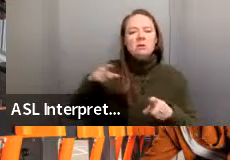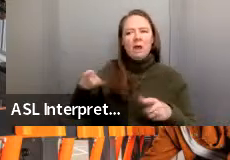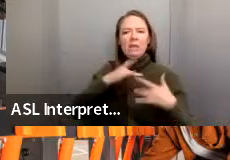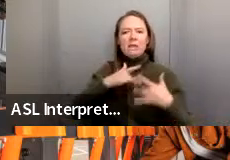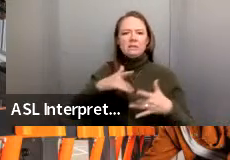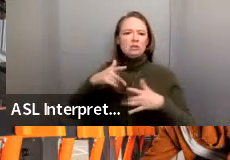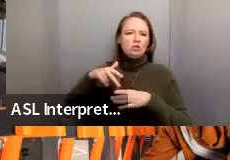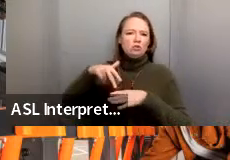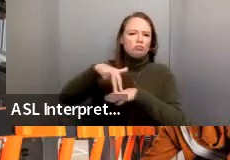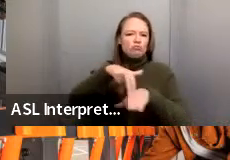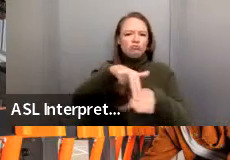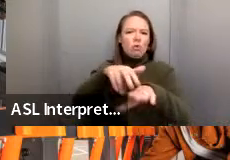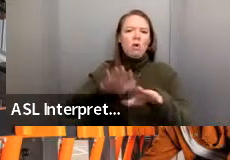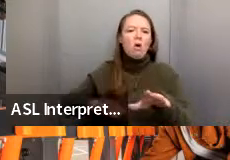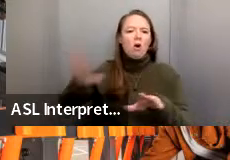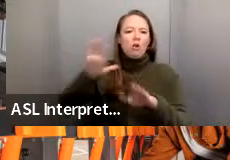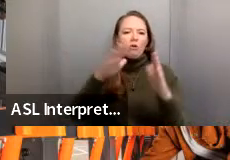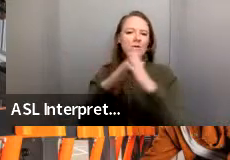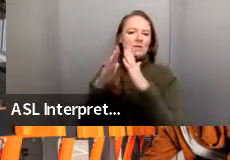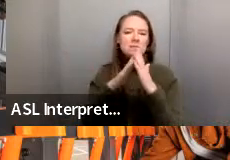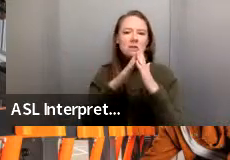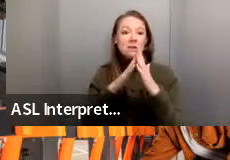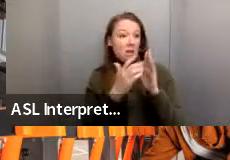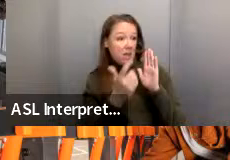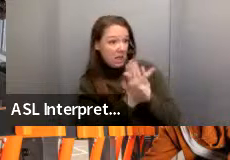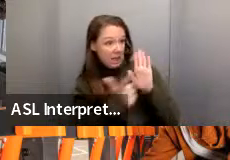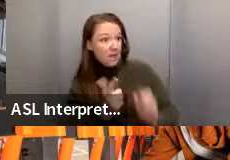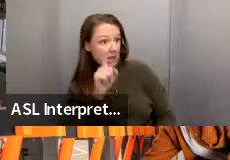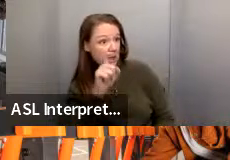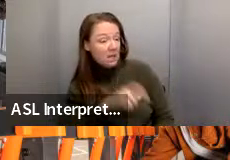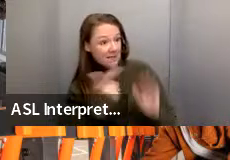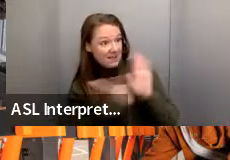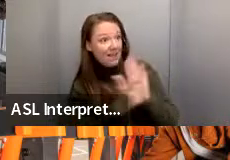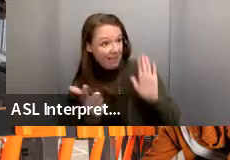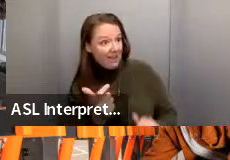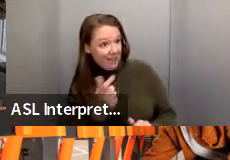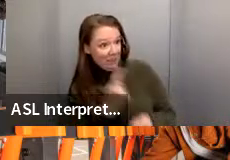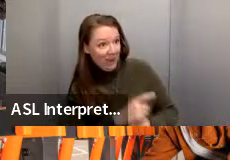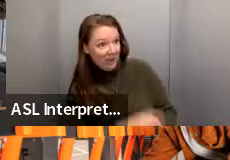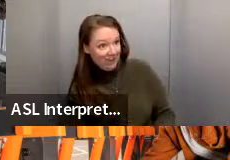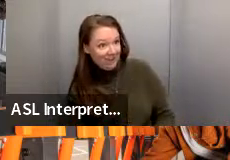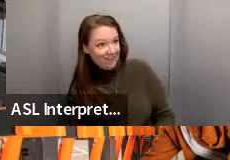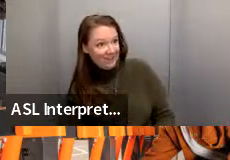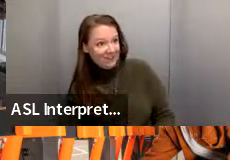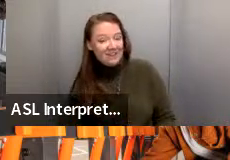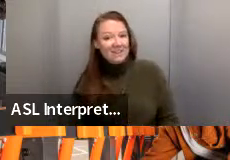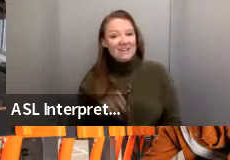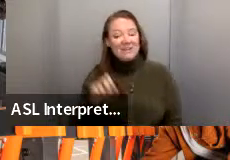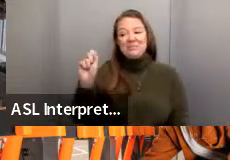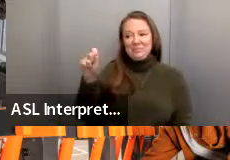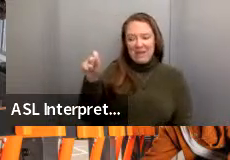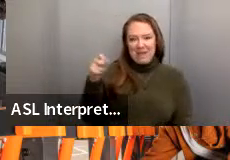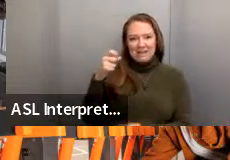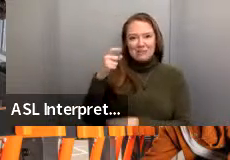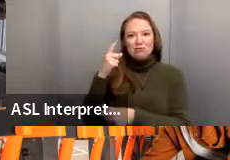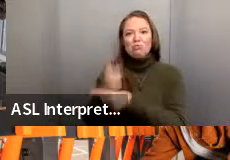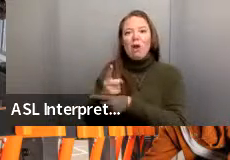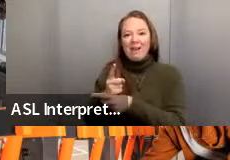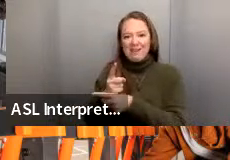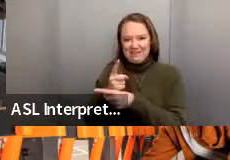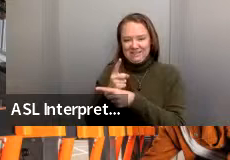city. But that illegally, right? That's correct, and somewhat of